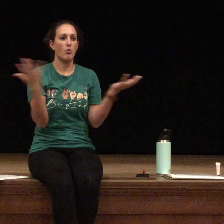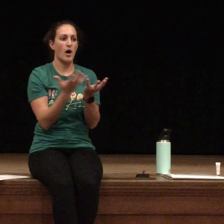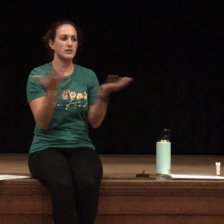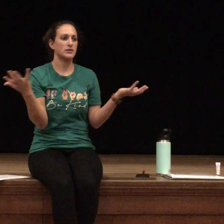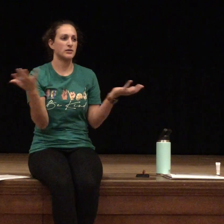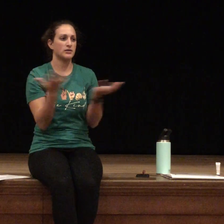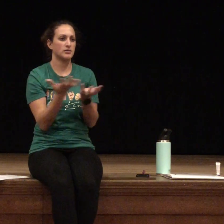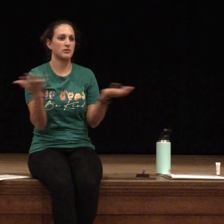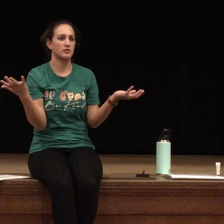what.